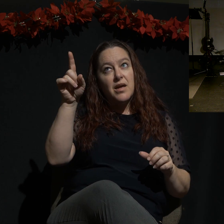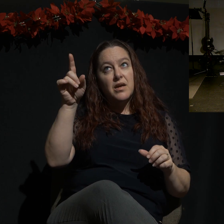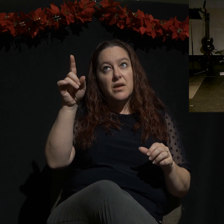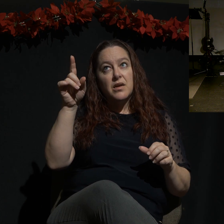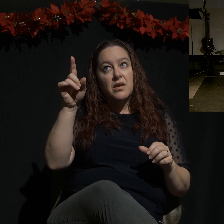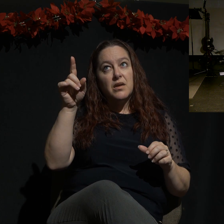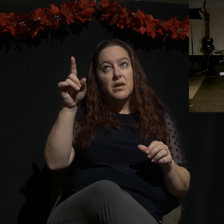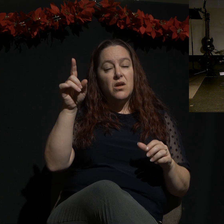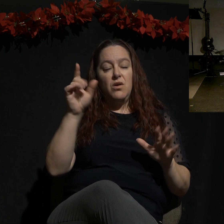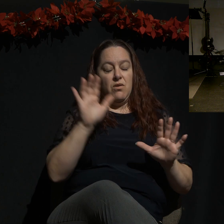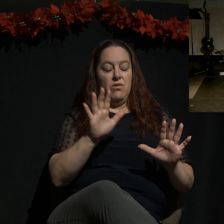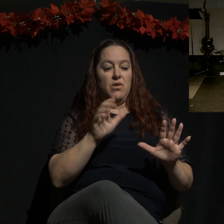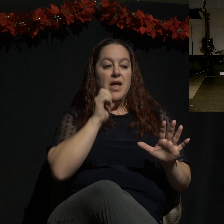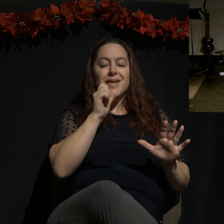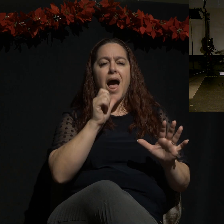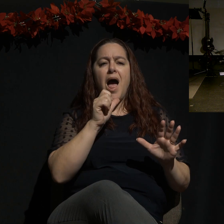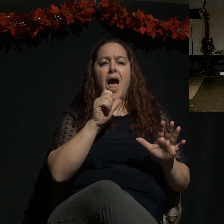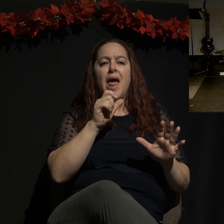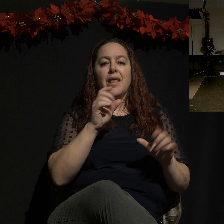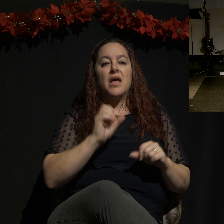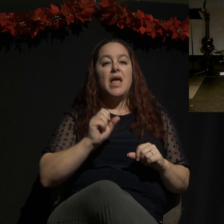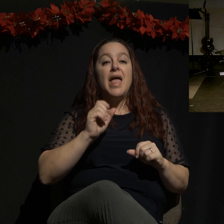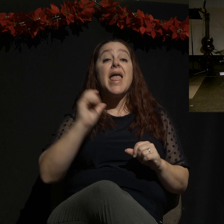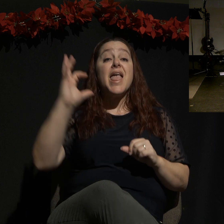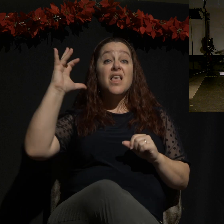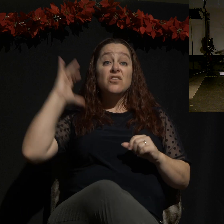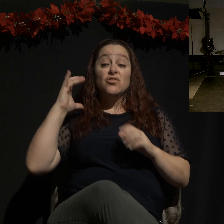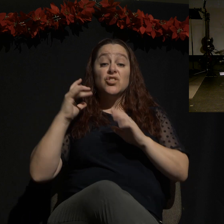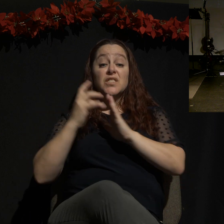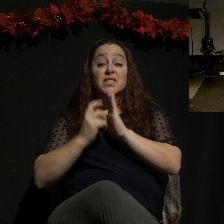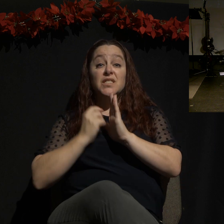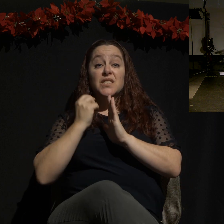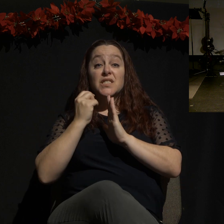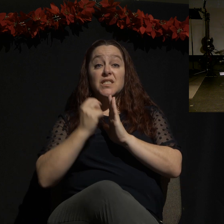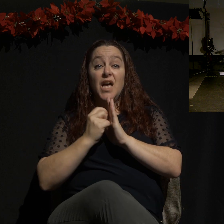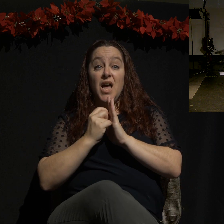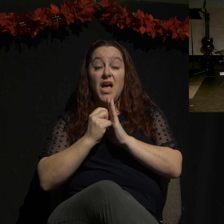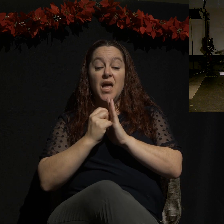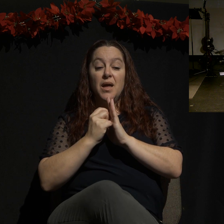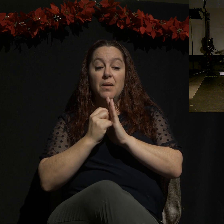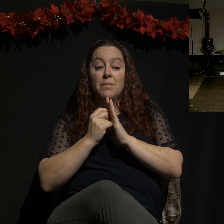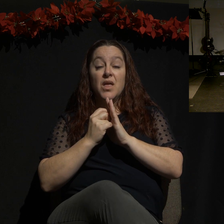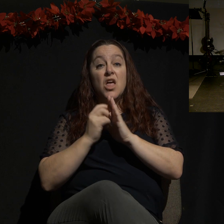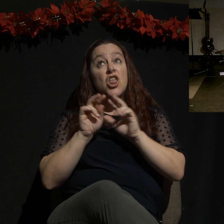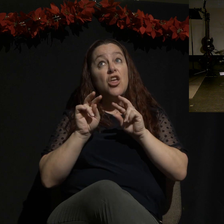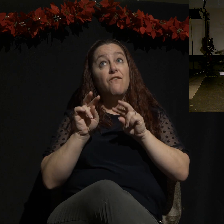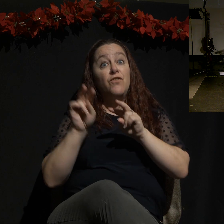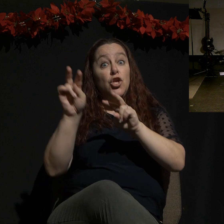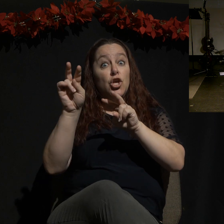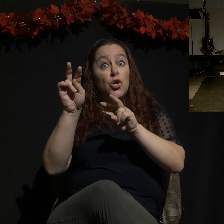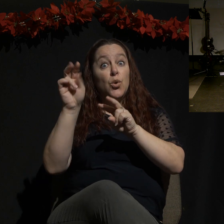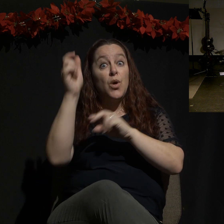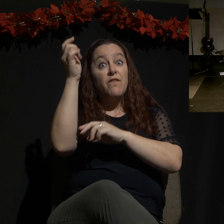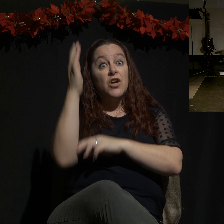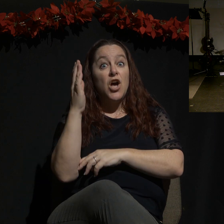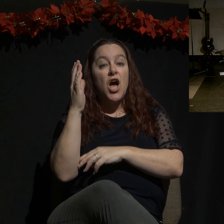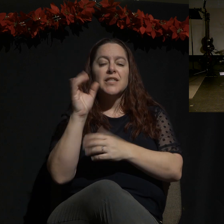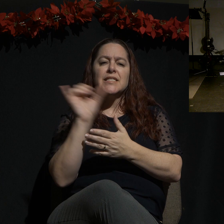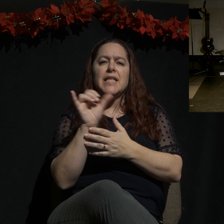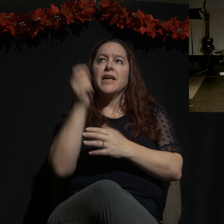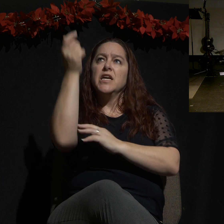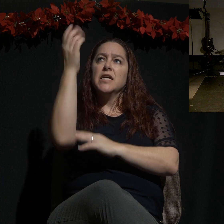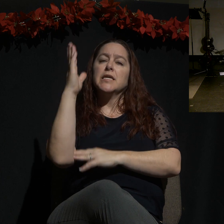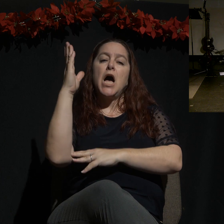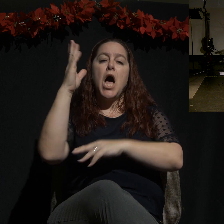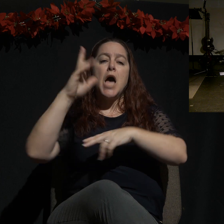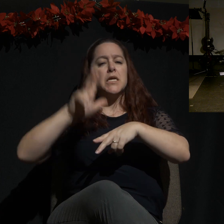is not just, in ancient times especially, the view of the gods was more like God sits